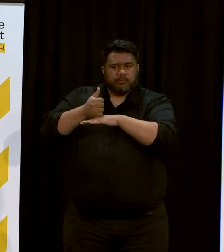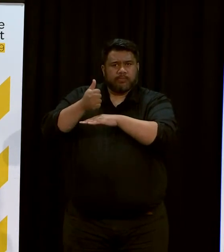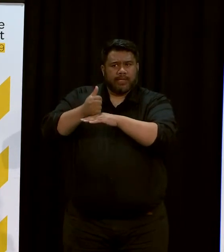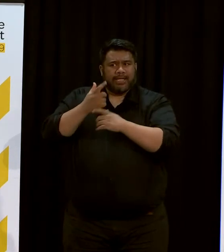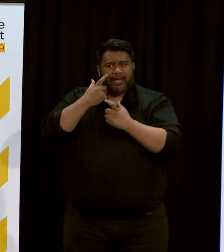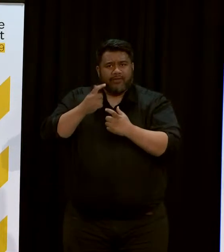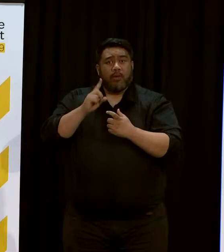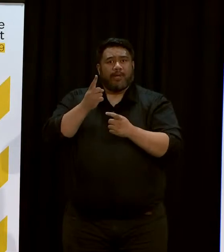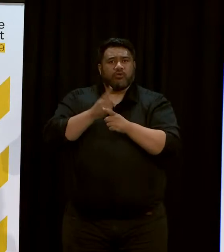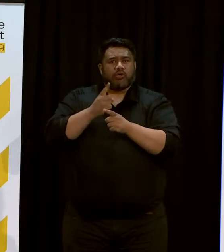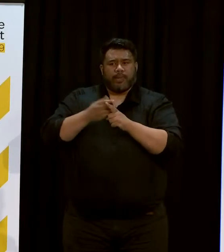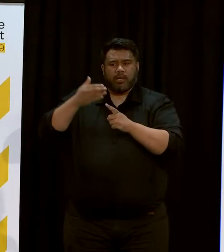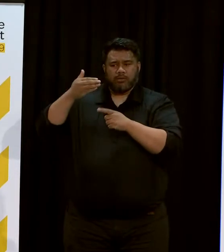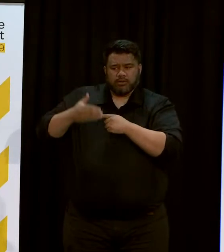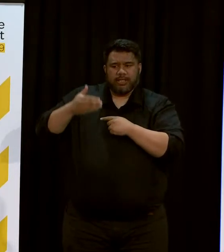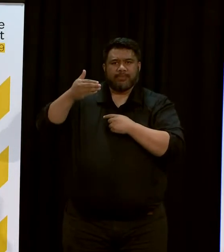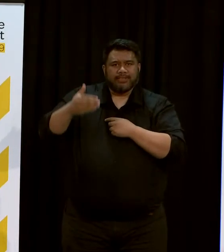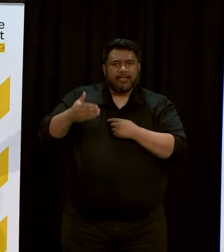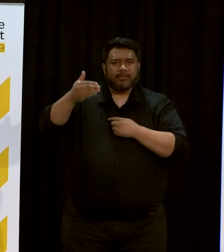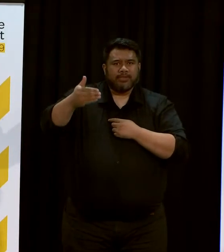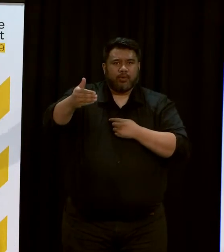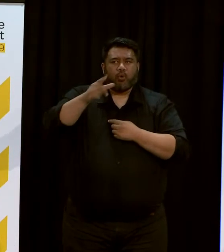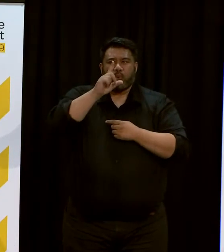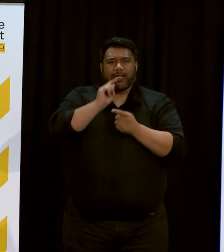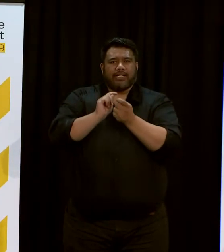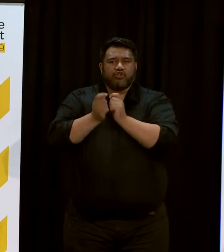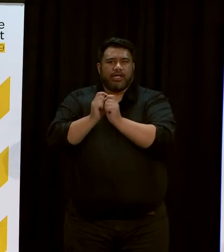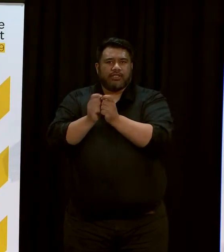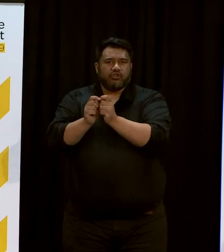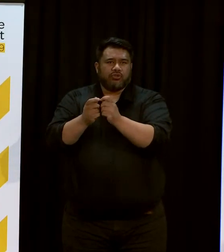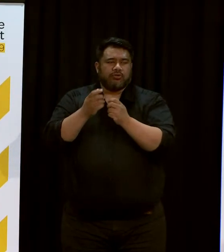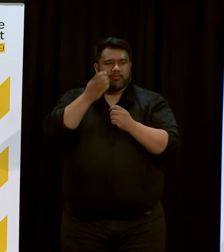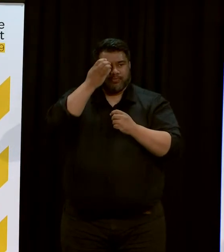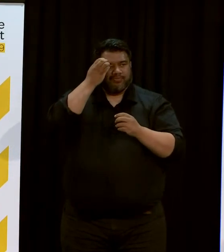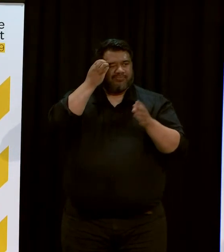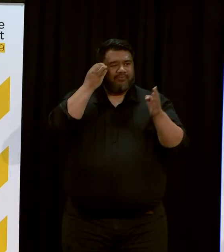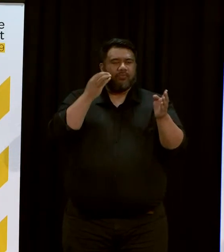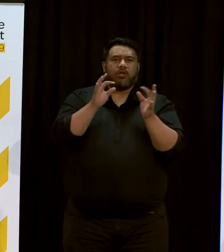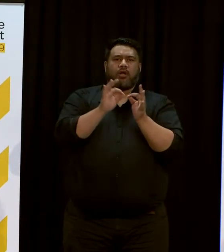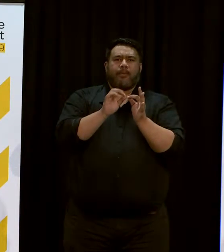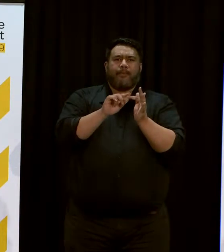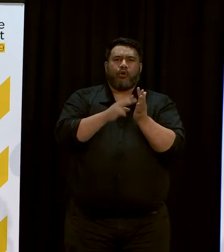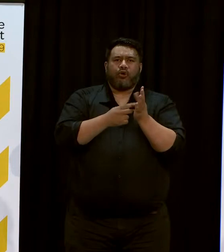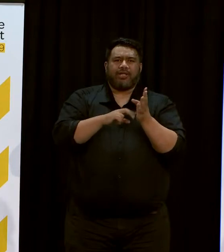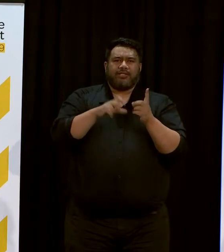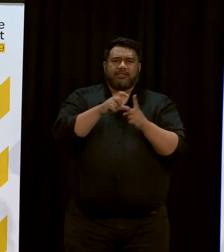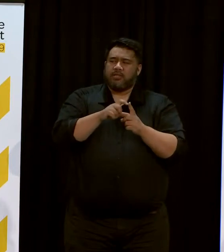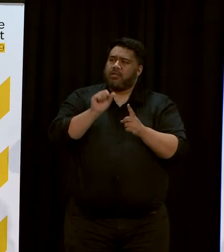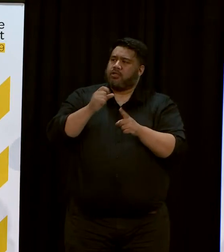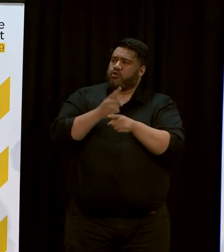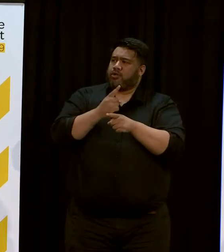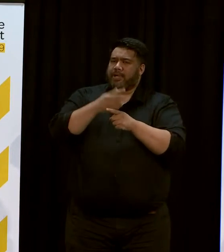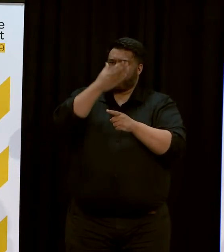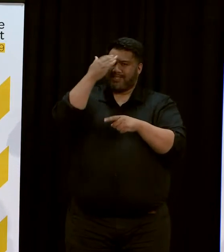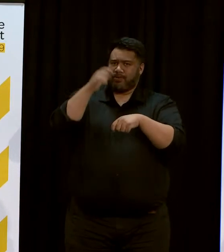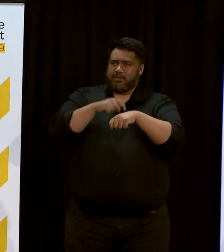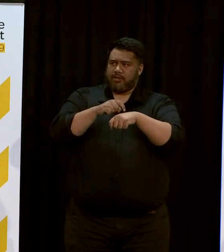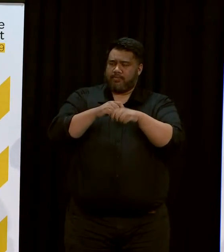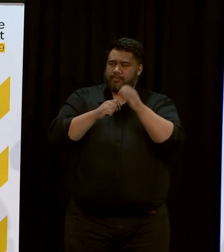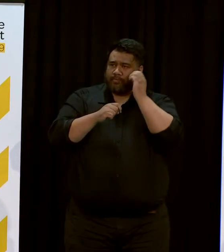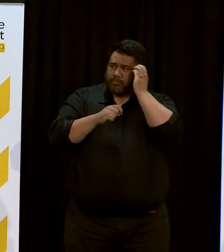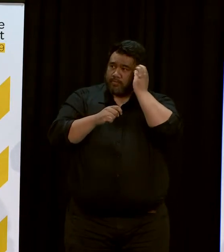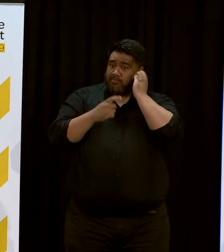about talking about milestones for when we can make next moves. Bernard? On planning for the summer, what advice would you give to